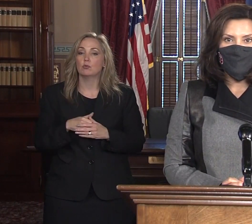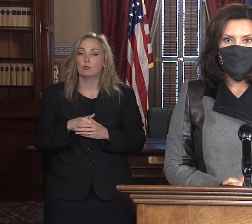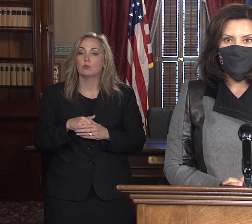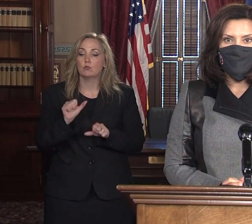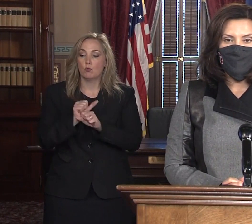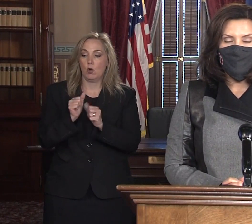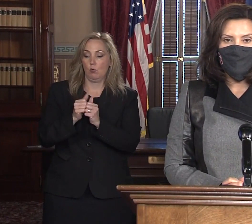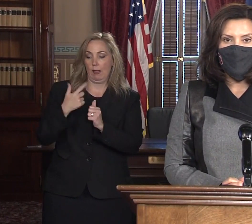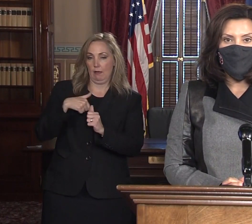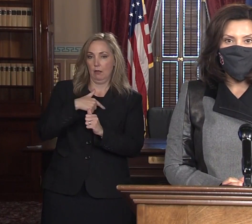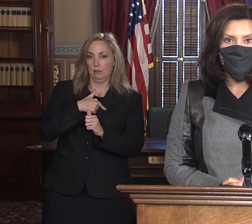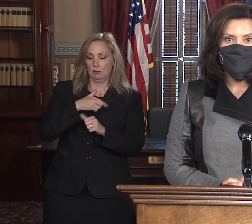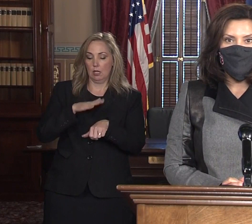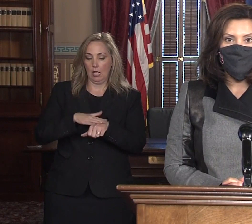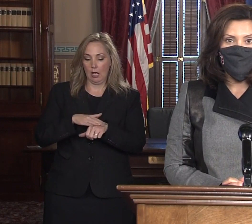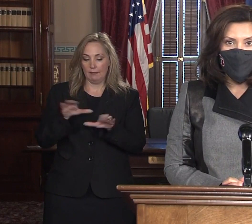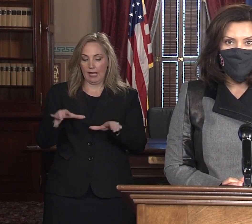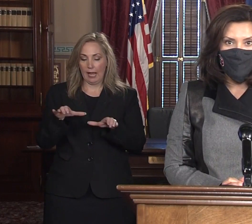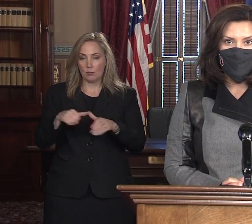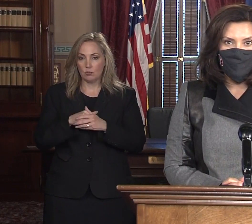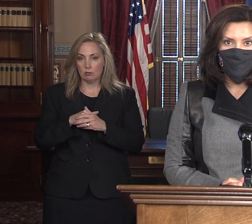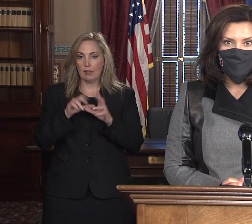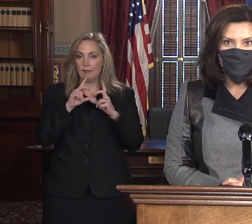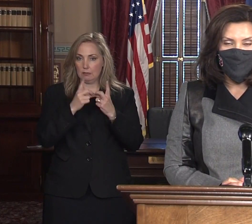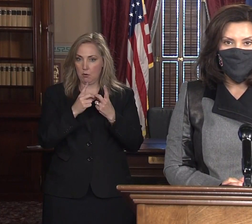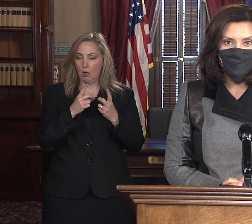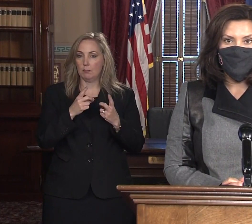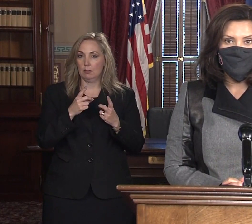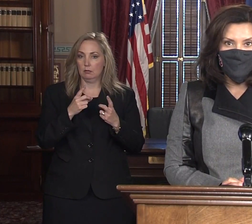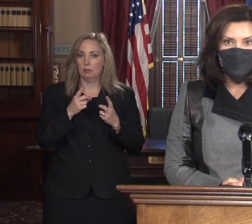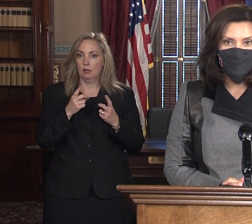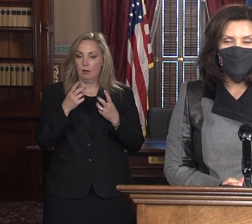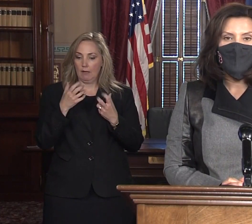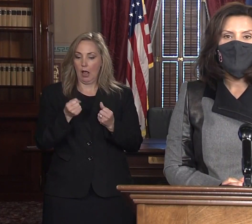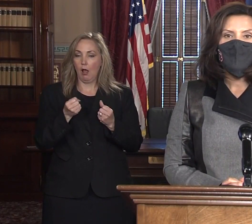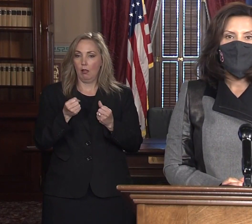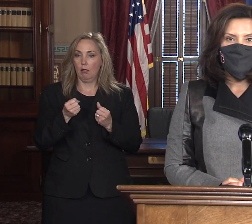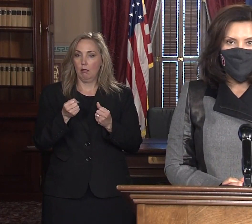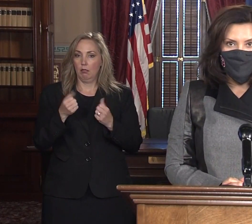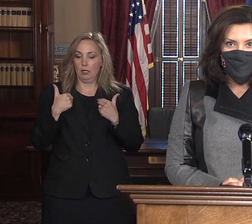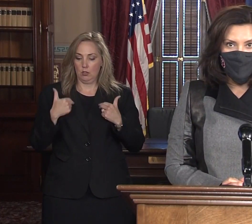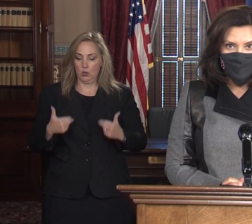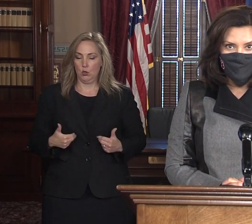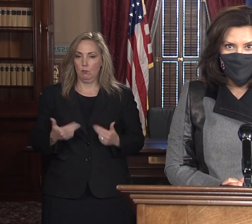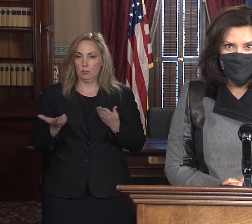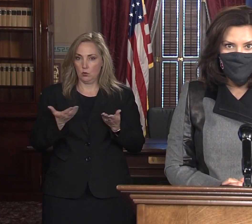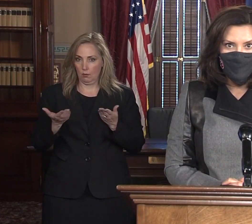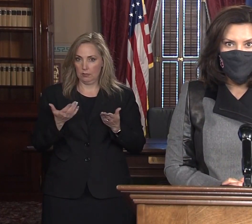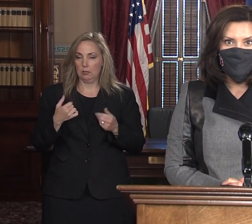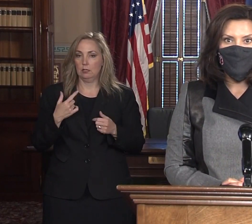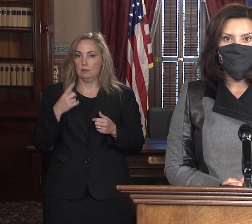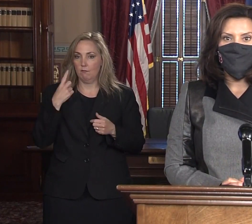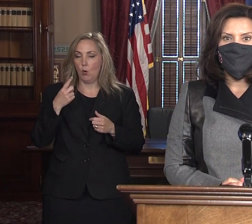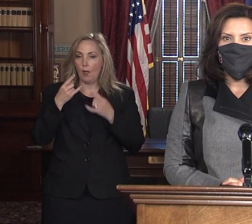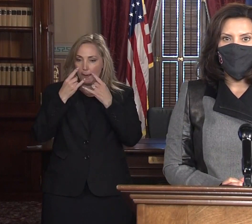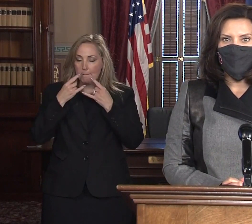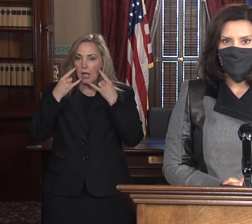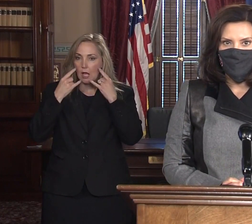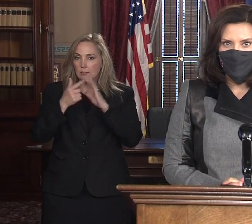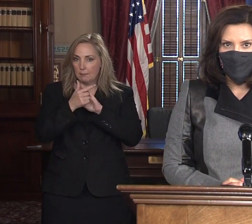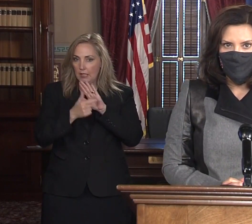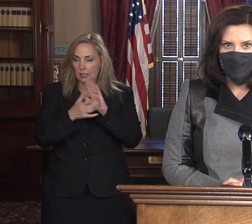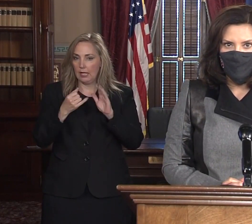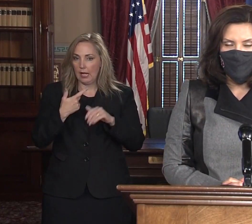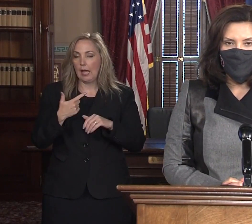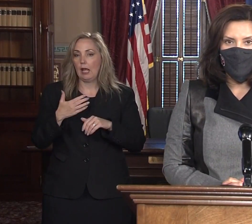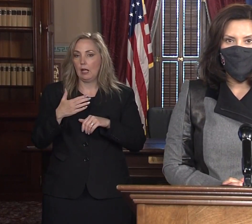us on the actions that the Department of Health and Human Services has taken in terms of the mask mandate, in terms of the